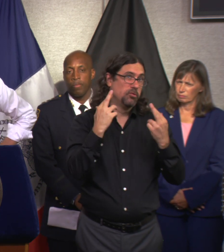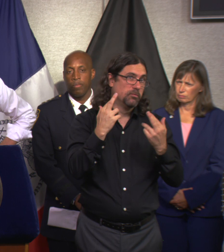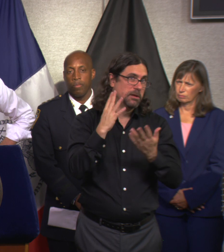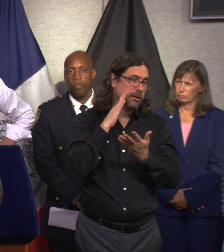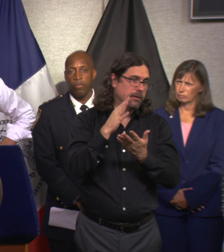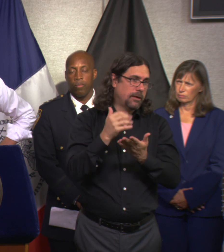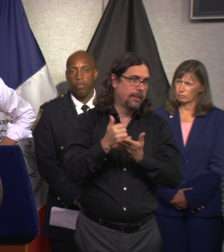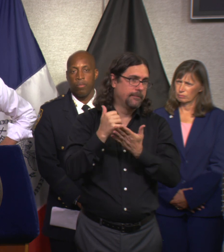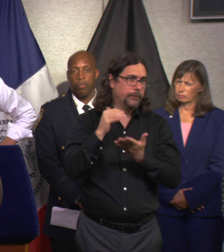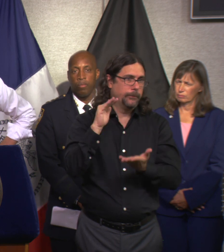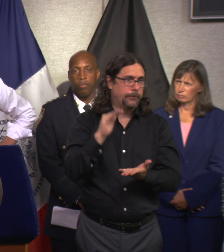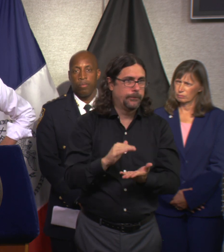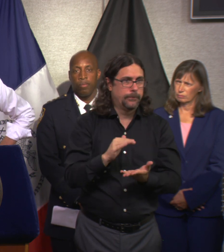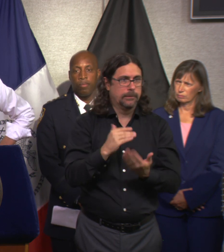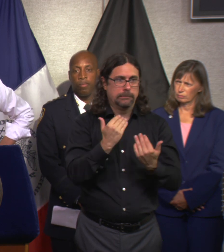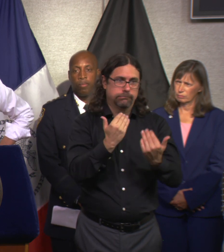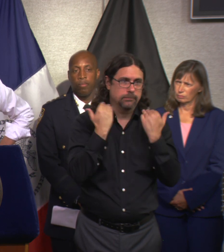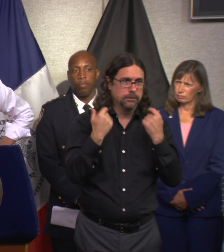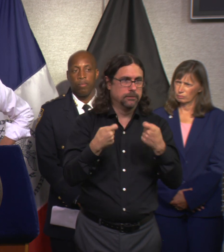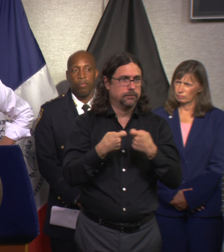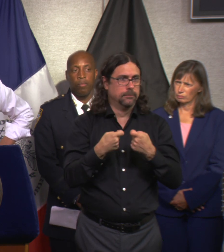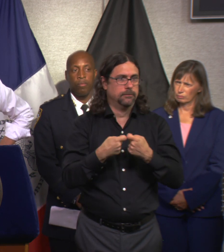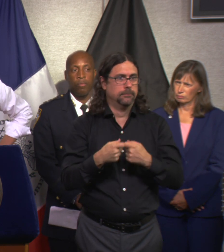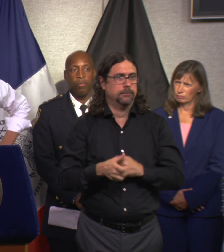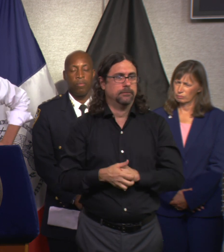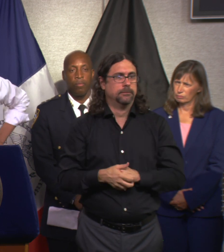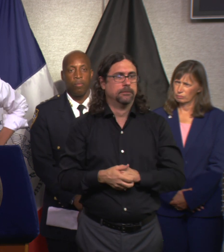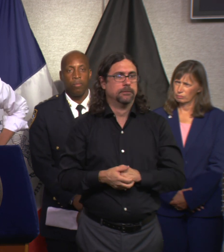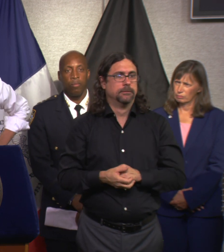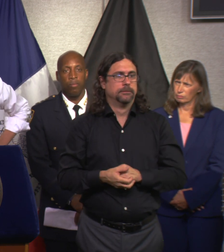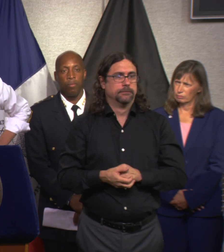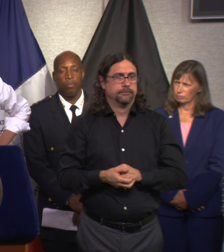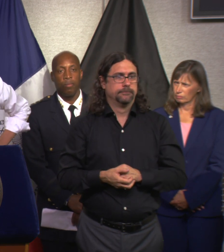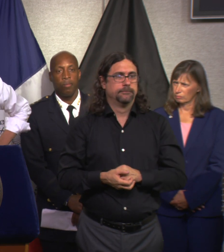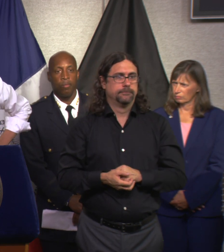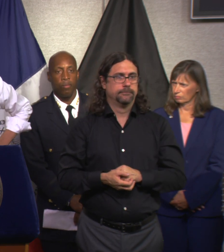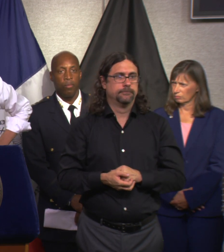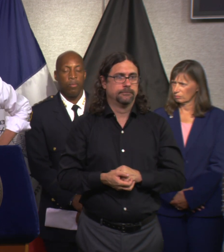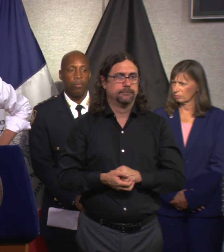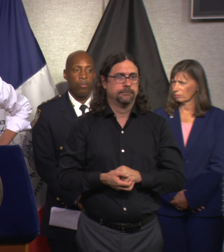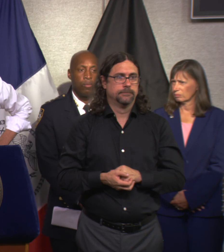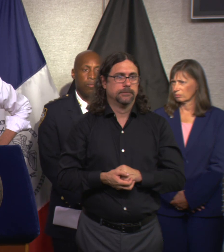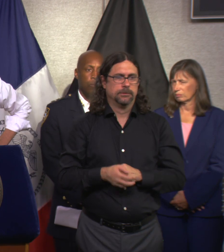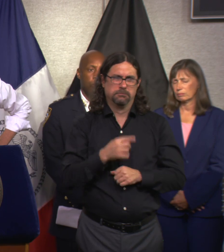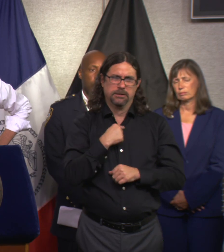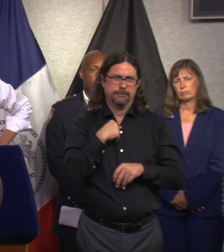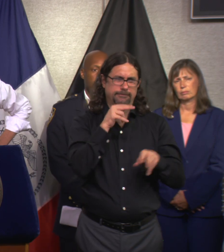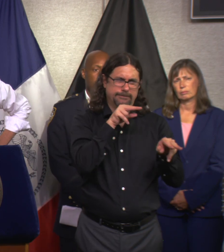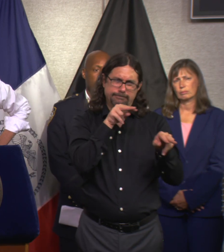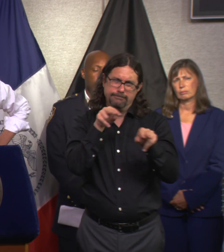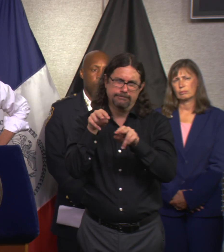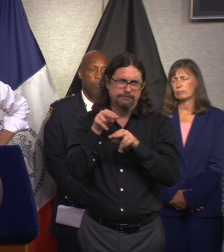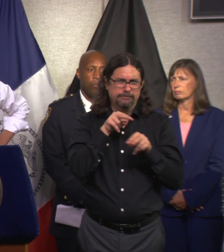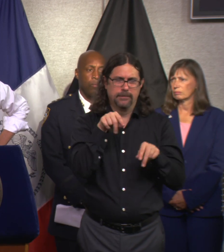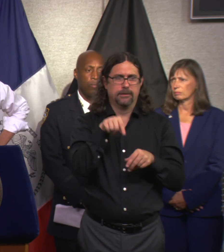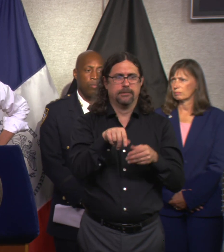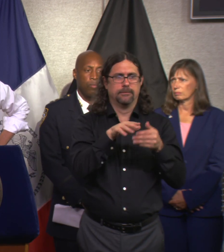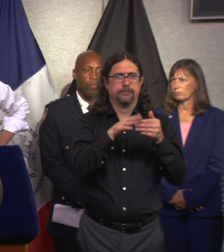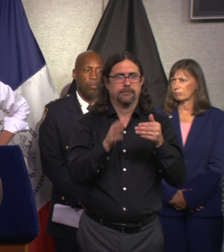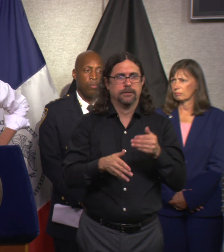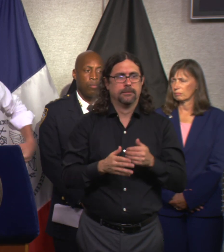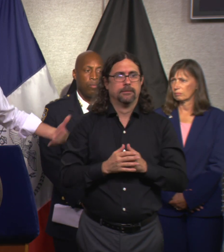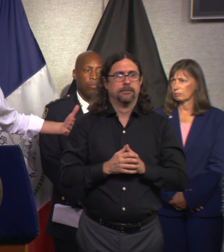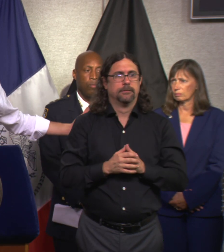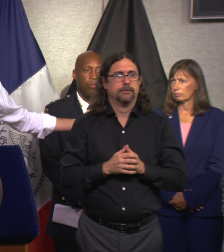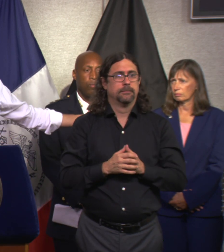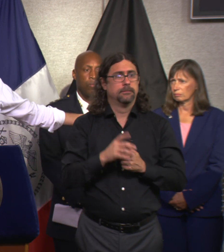So I'm much less concerned about that right now as I am of making sure that everyone who needs help is getting help immediately. Because